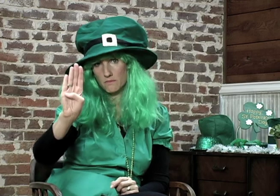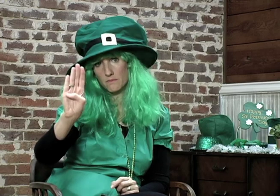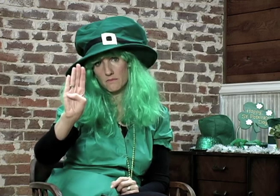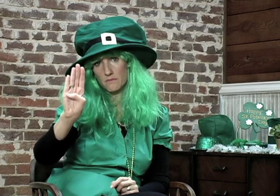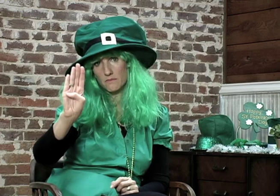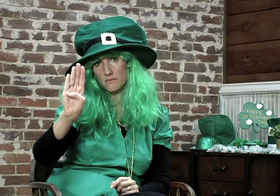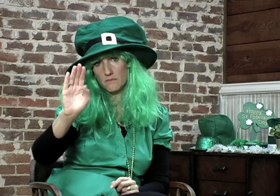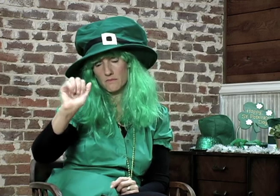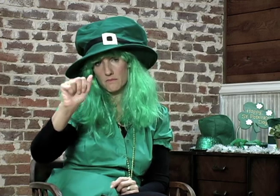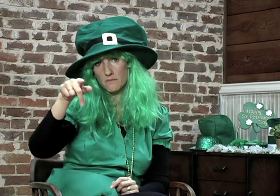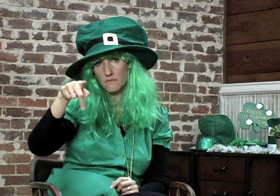Baptist.